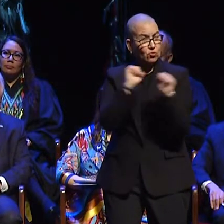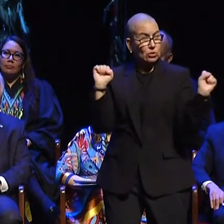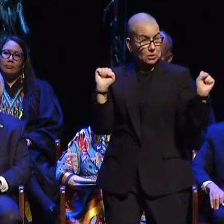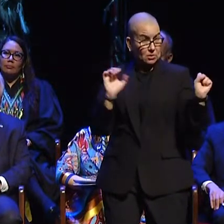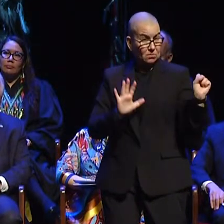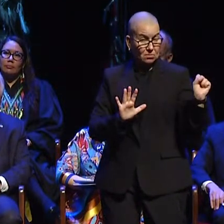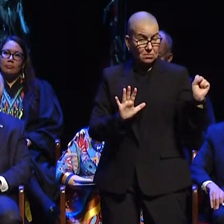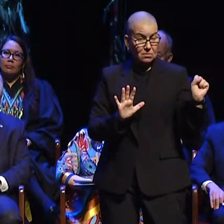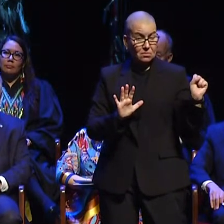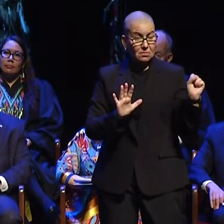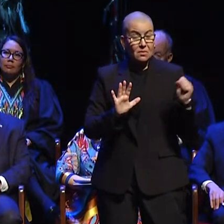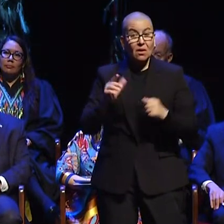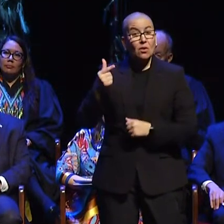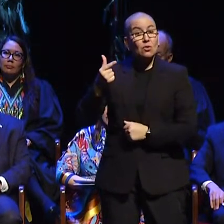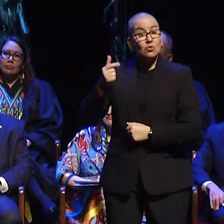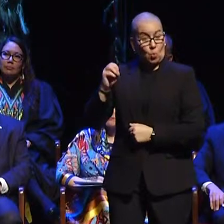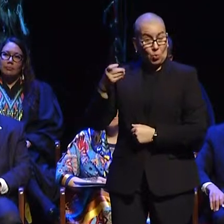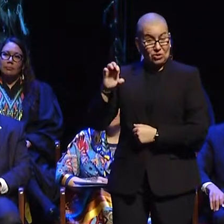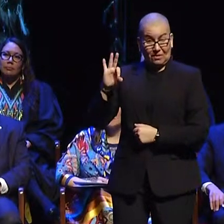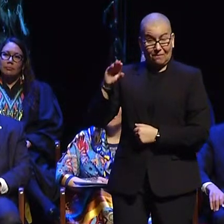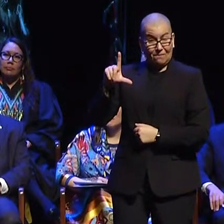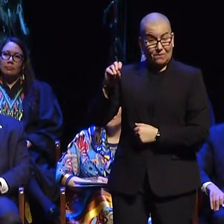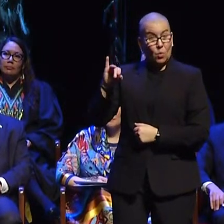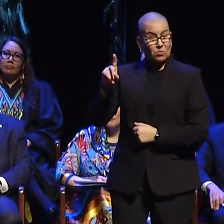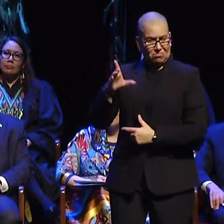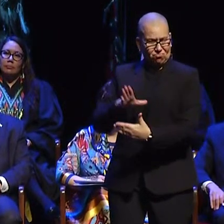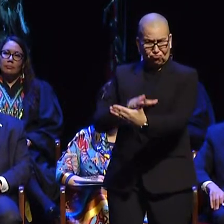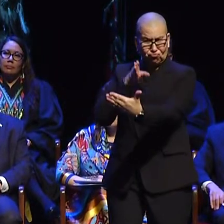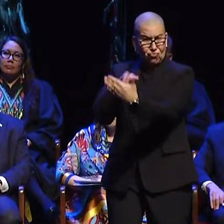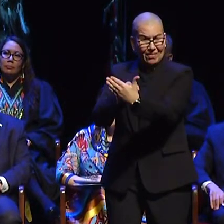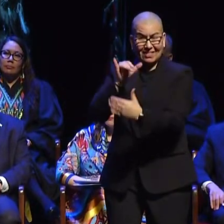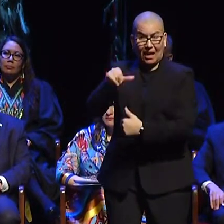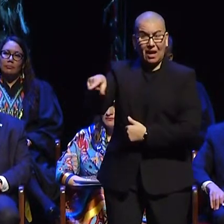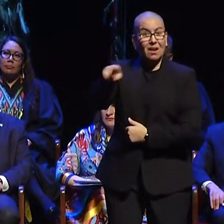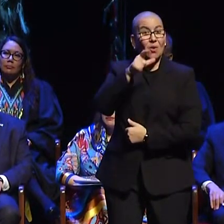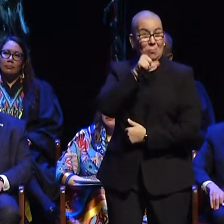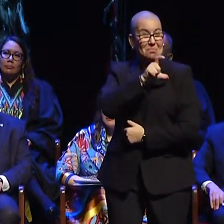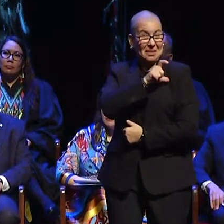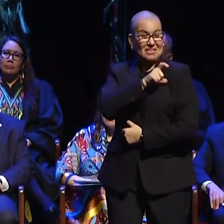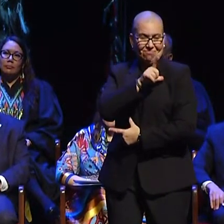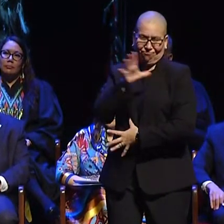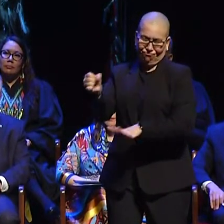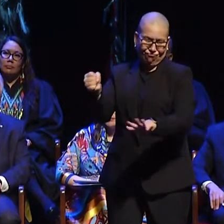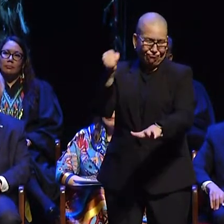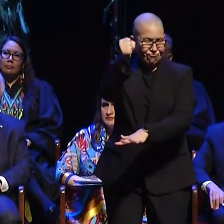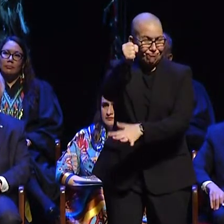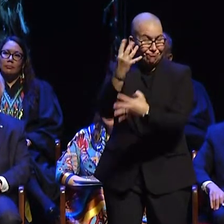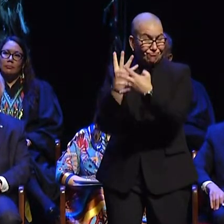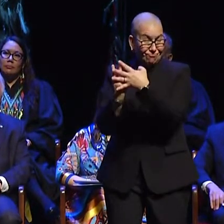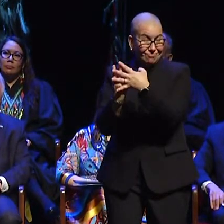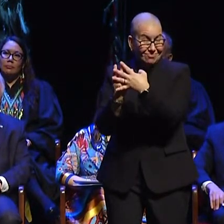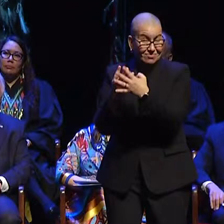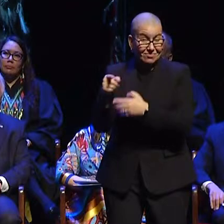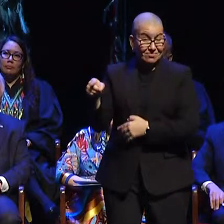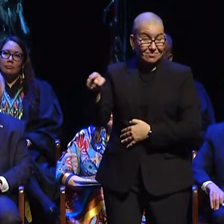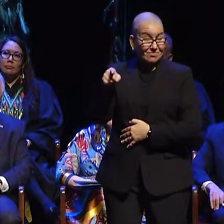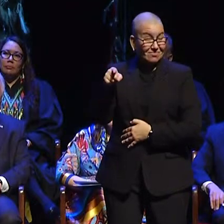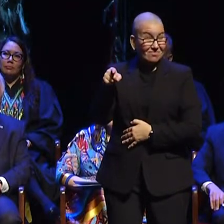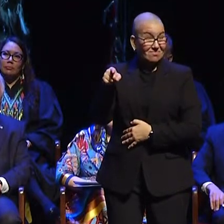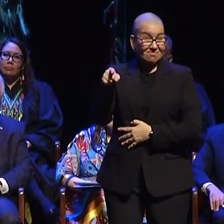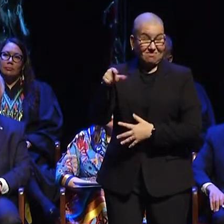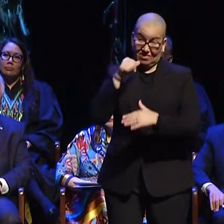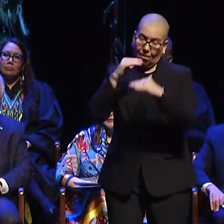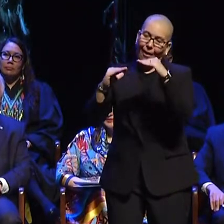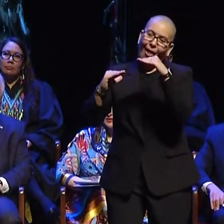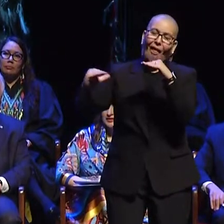killed George Floyd, we showed that no one is above the law and no one is beneath the law. We believe in equal justice